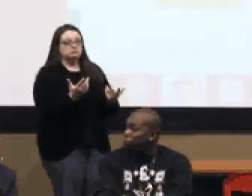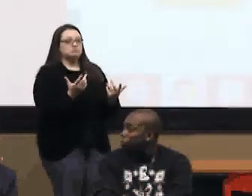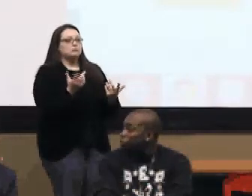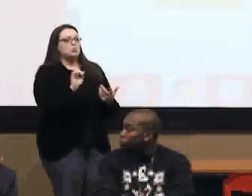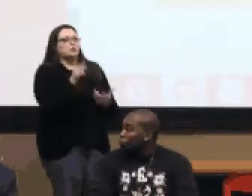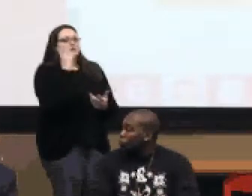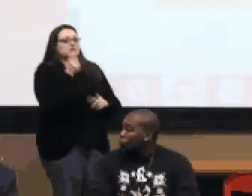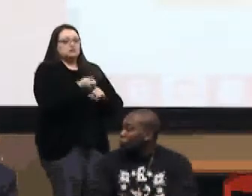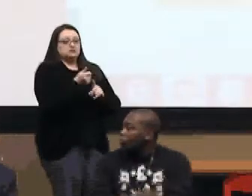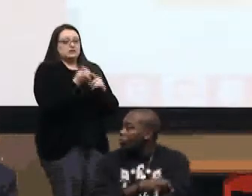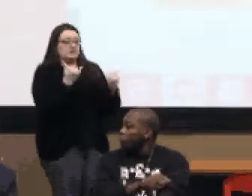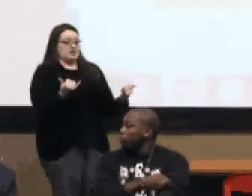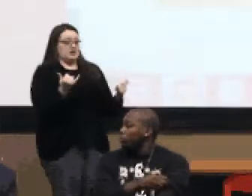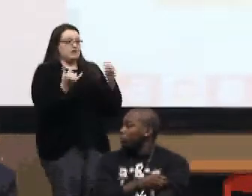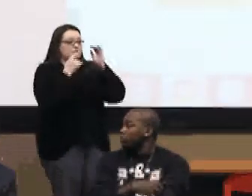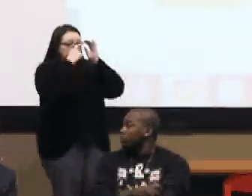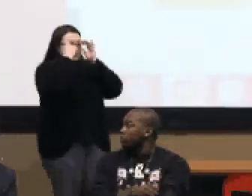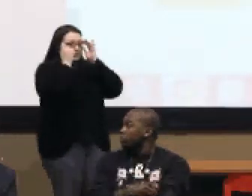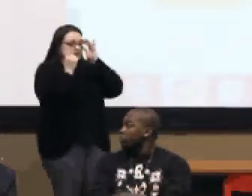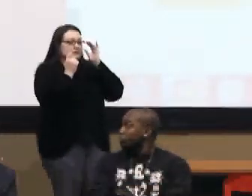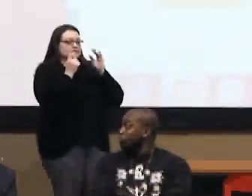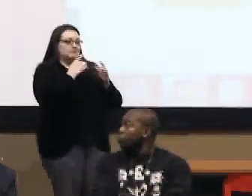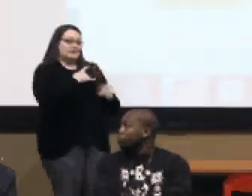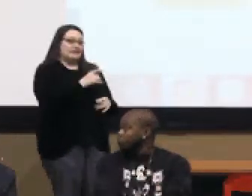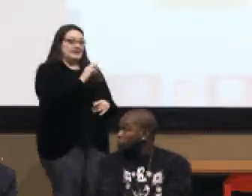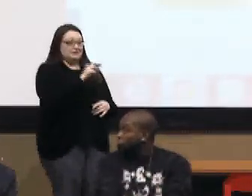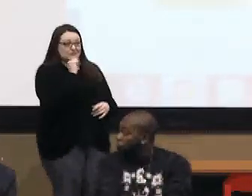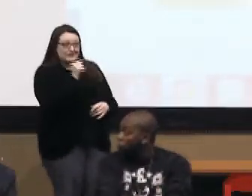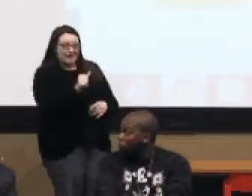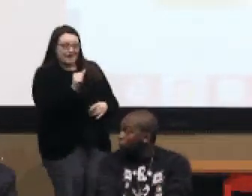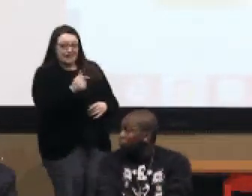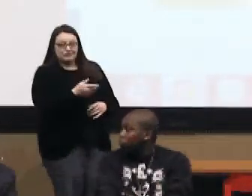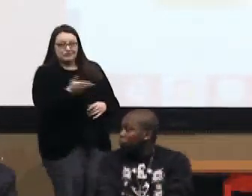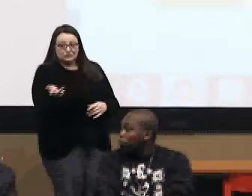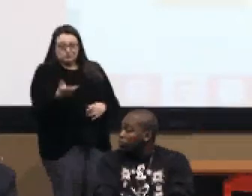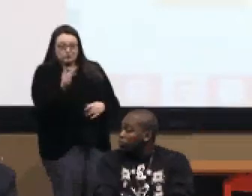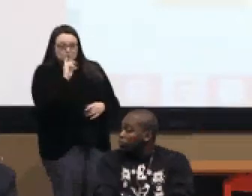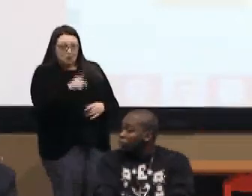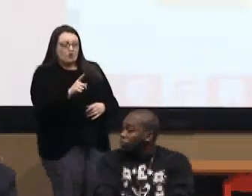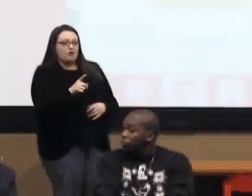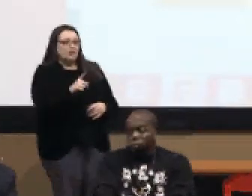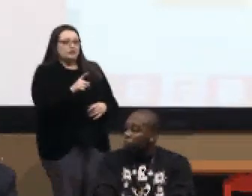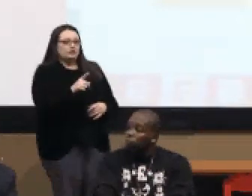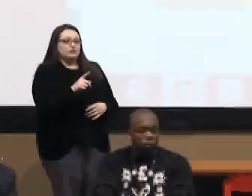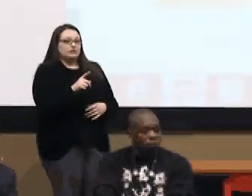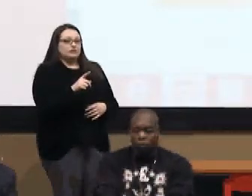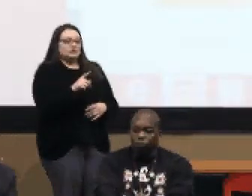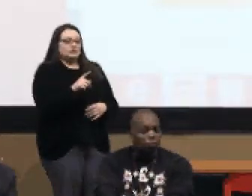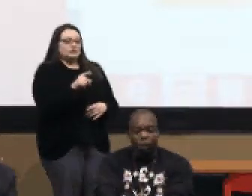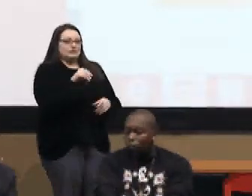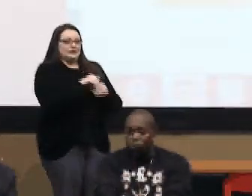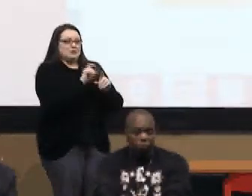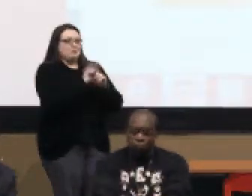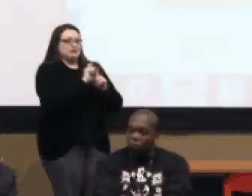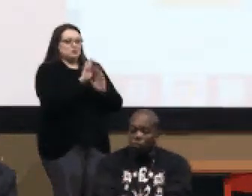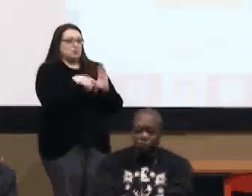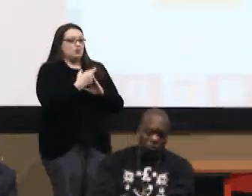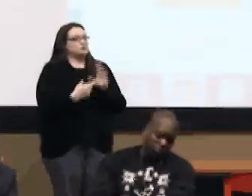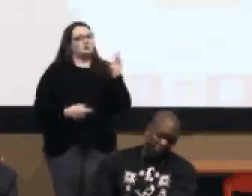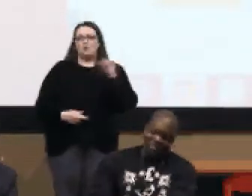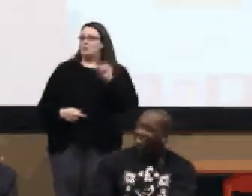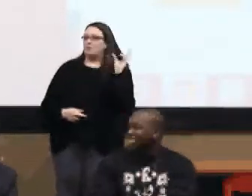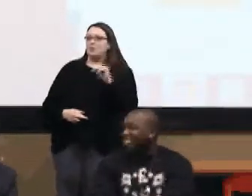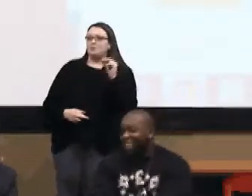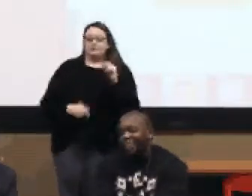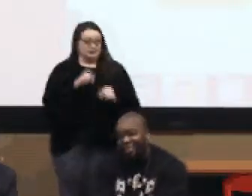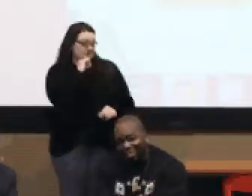Where do you see yourself now? I mean, because like it or not, y'all are in mentor roles. Nope,